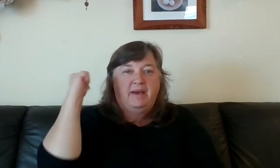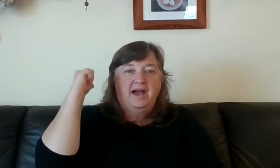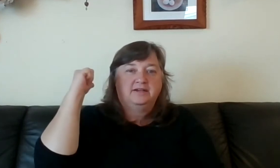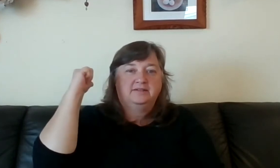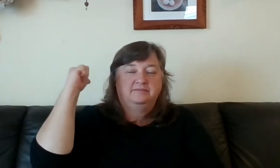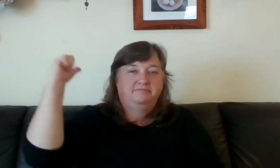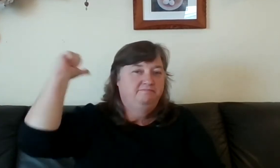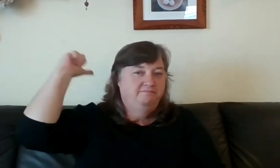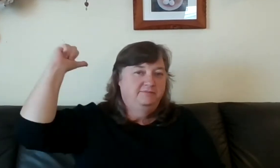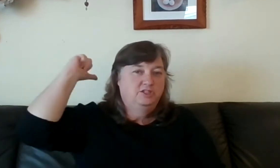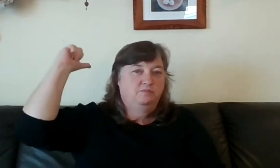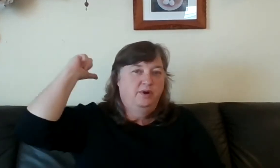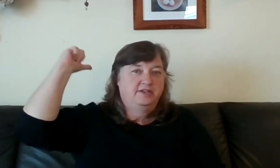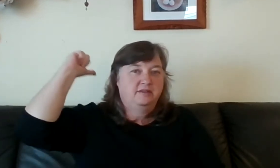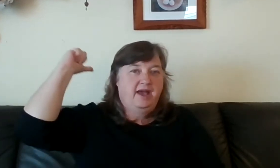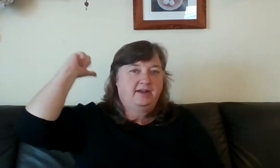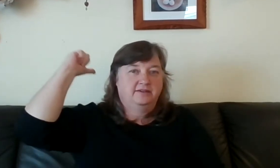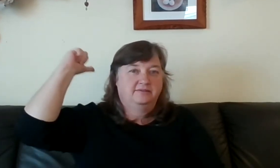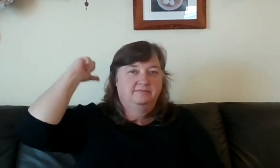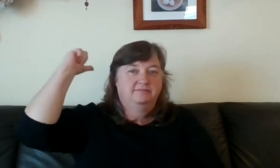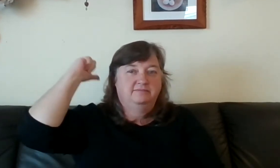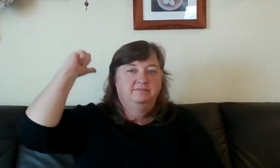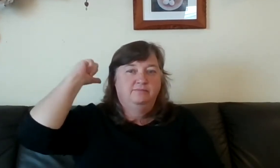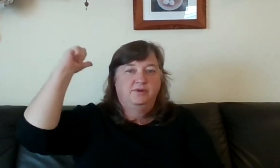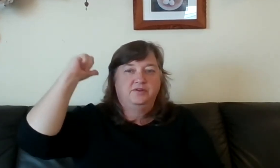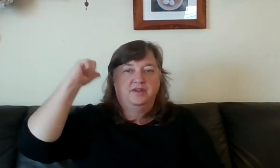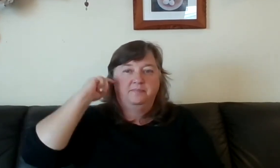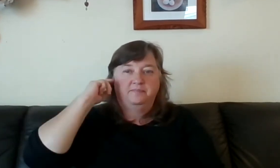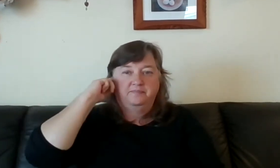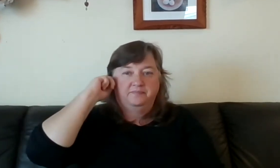Back. Just point to the back with your thumb.